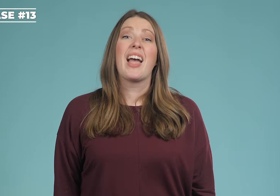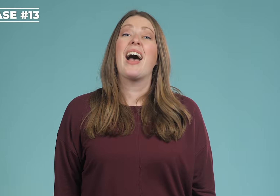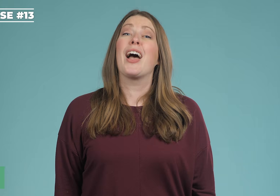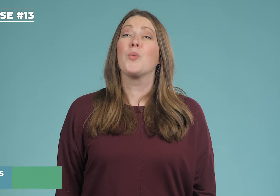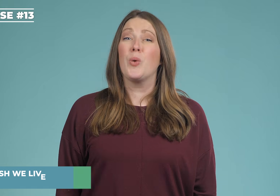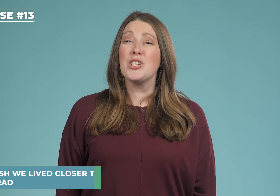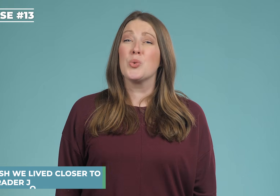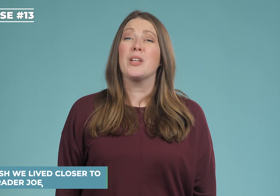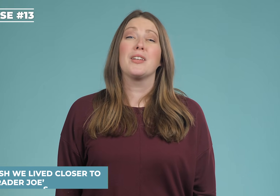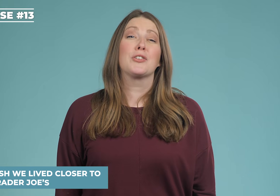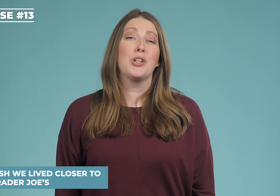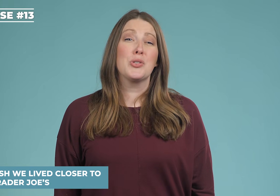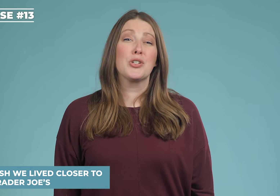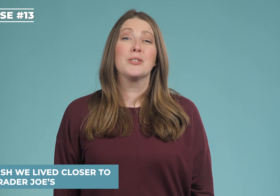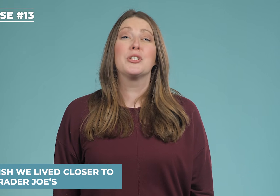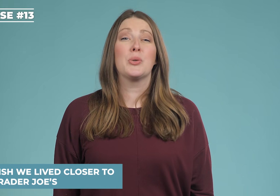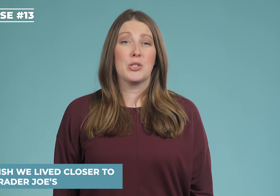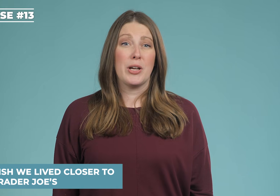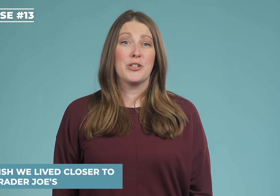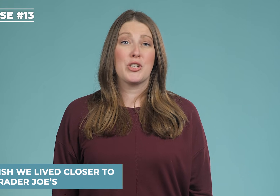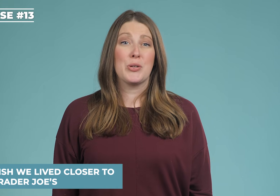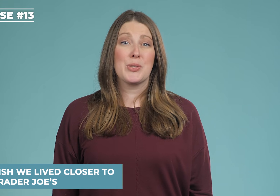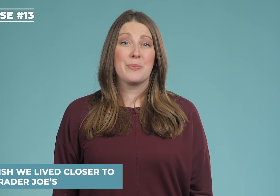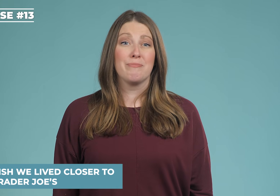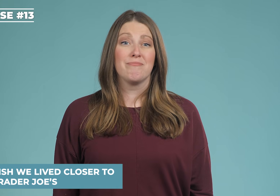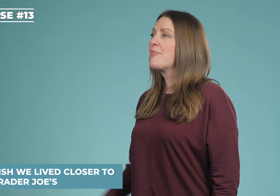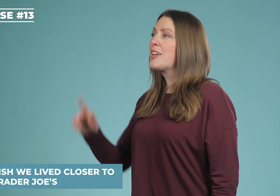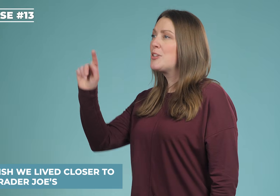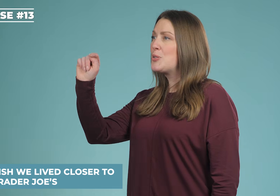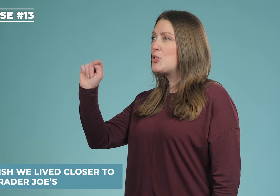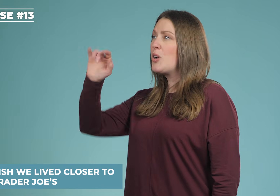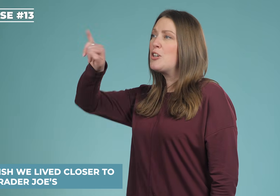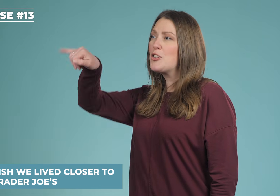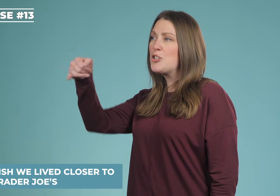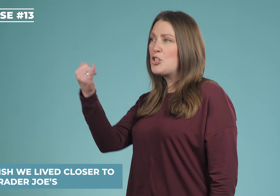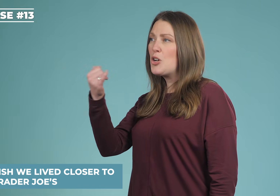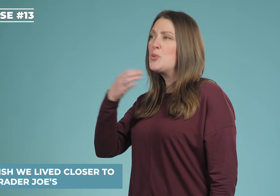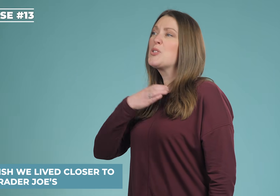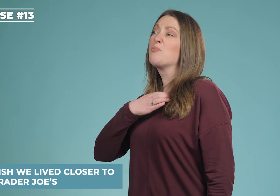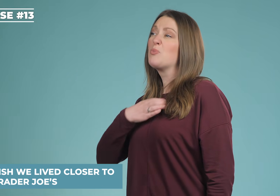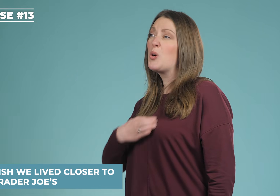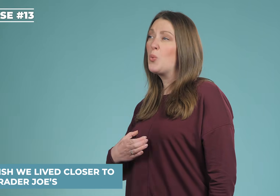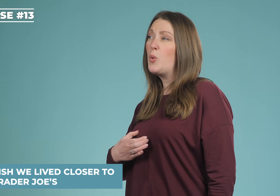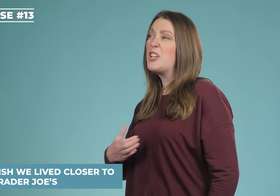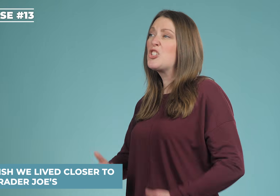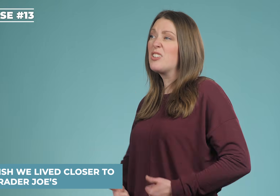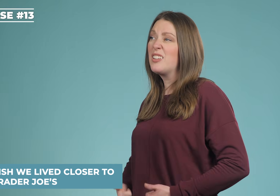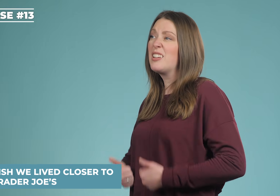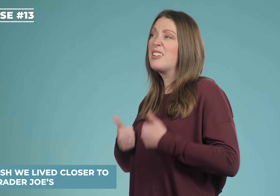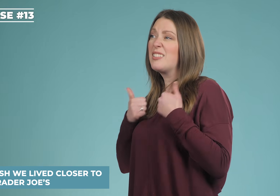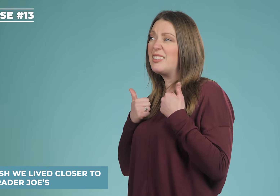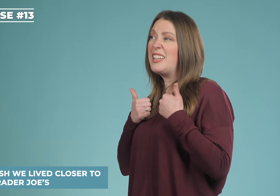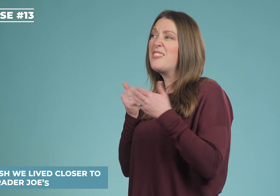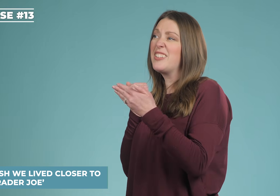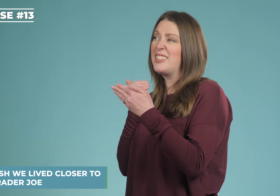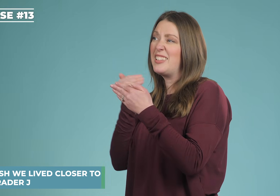I wish we lived closer to a Trader Joe's. Trader Joe's, wish, live